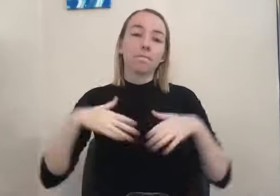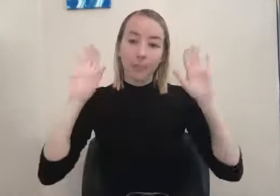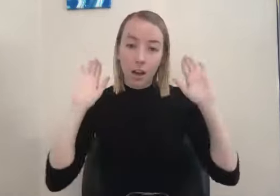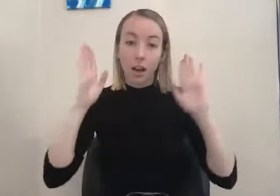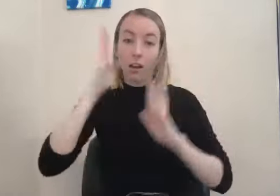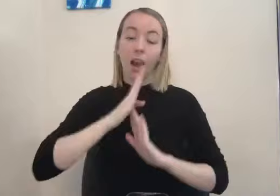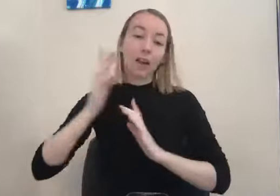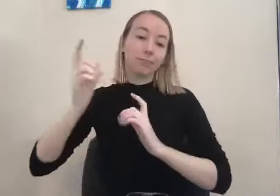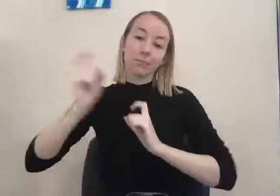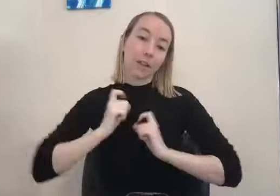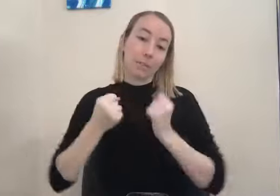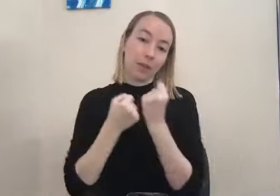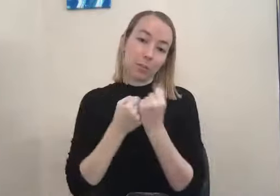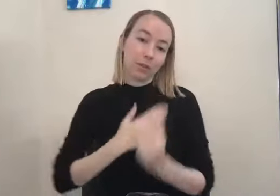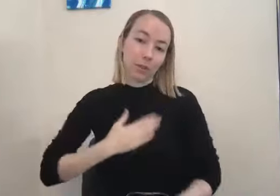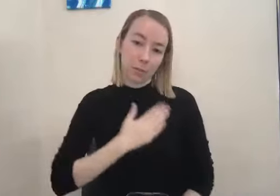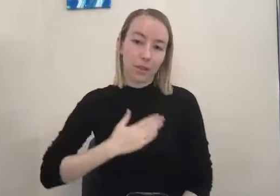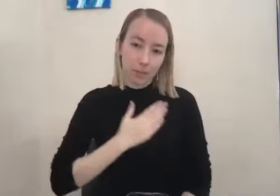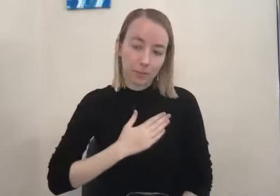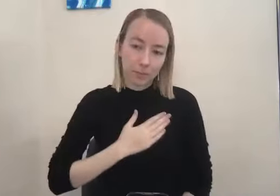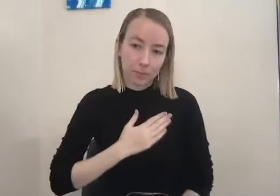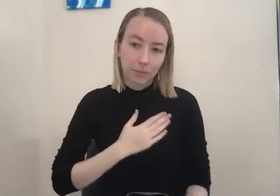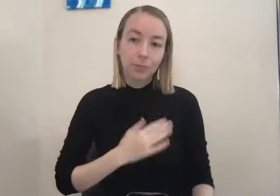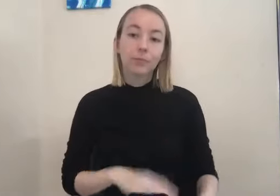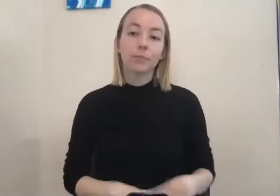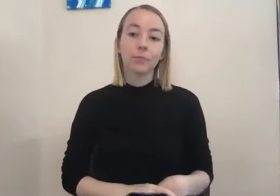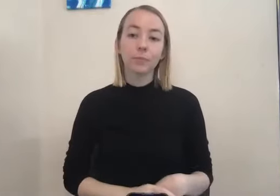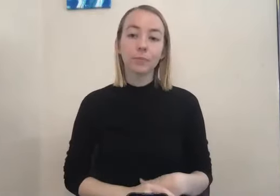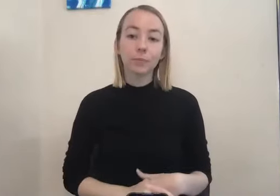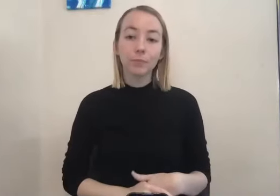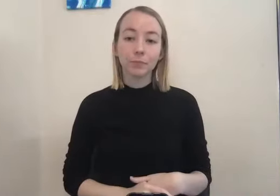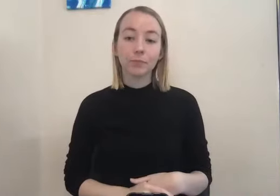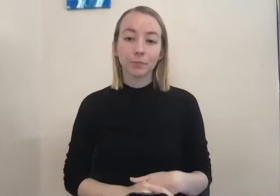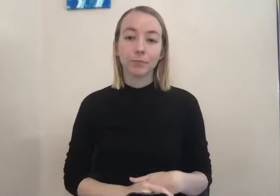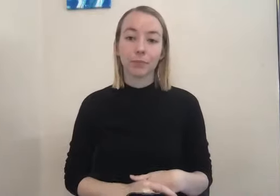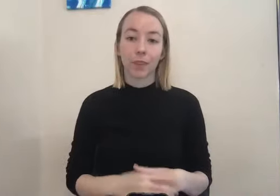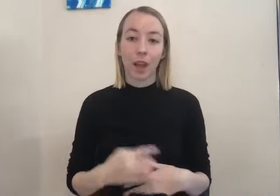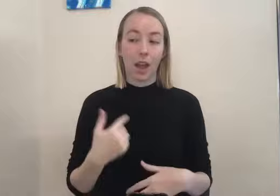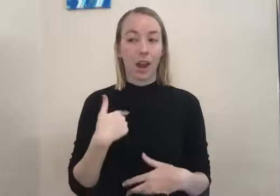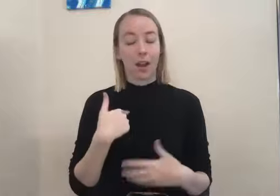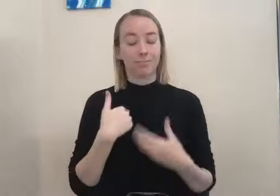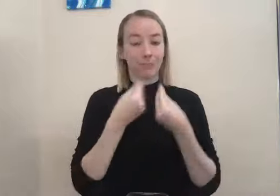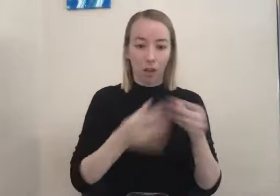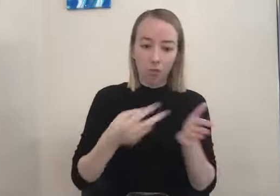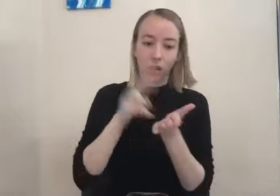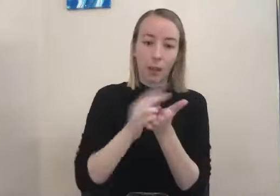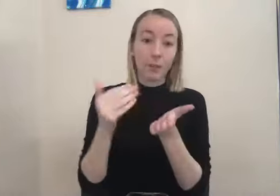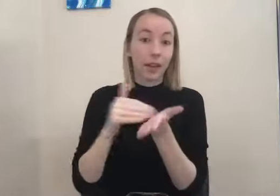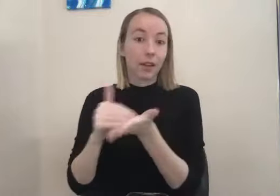that I'll hopefully have time just to tell you a wee bit about. But eventually, I started praying to this God that I didn't even